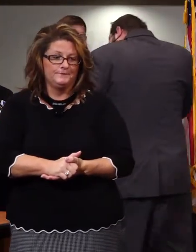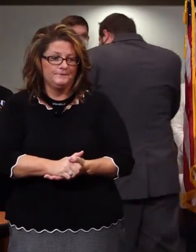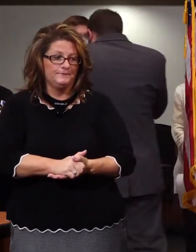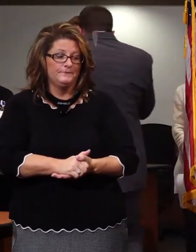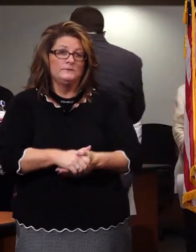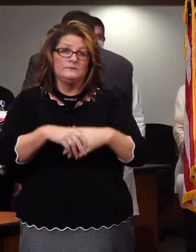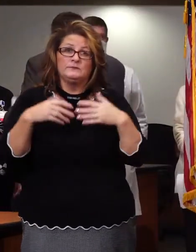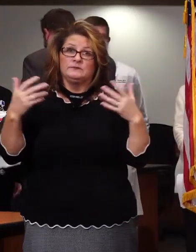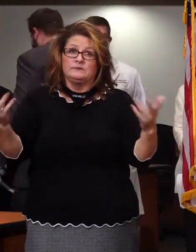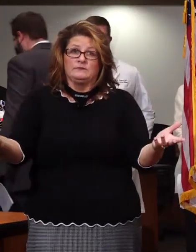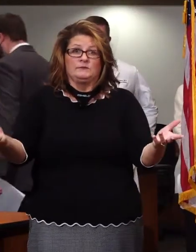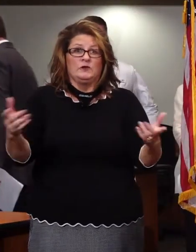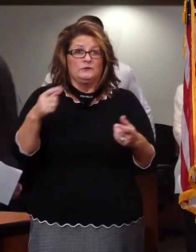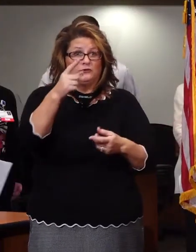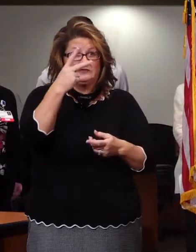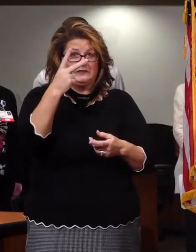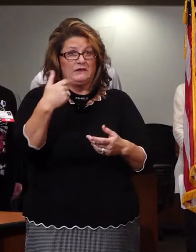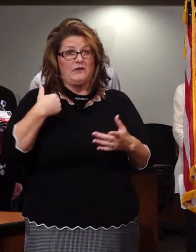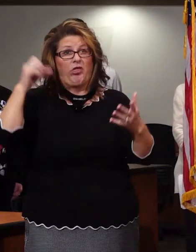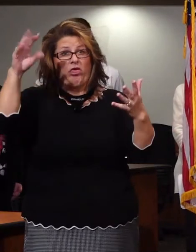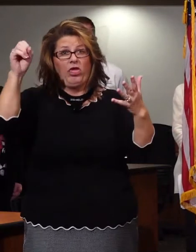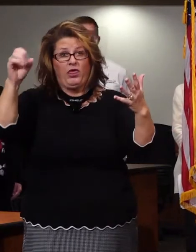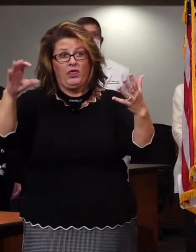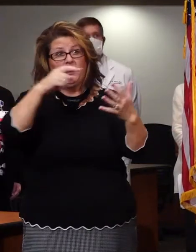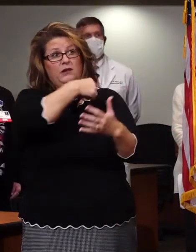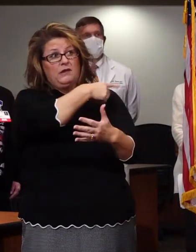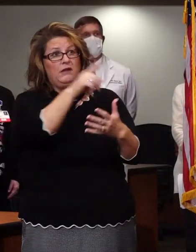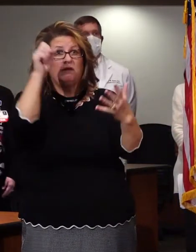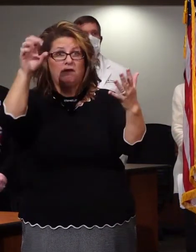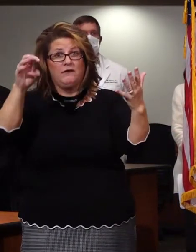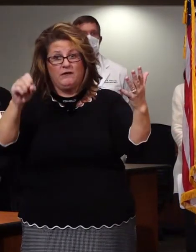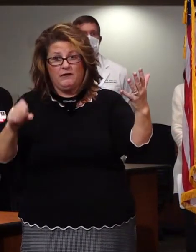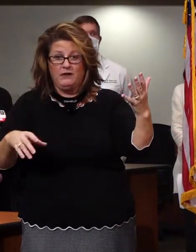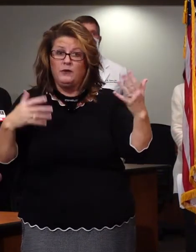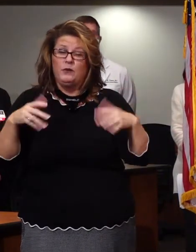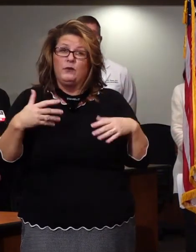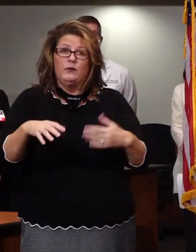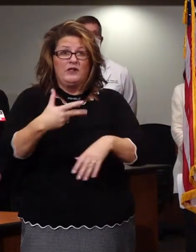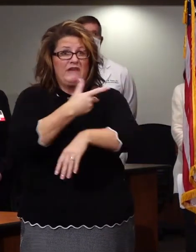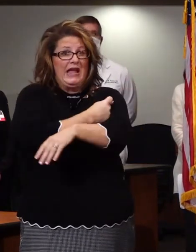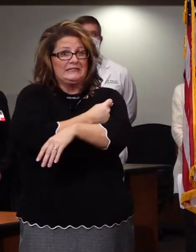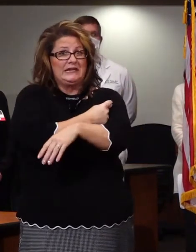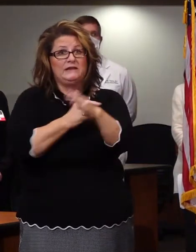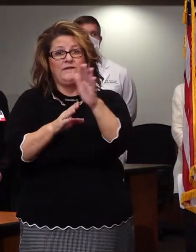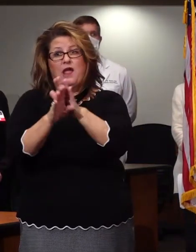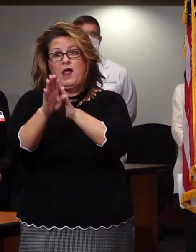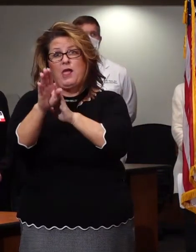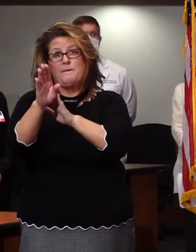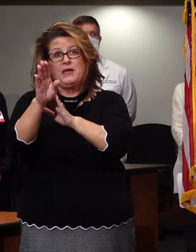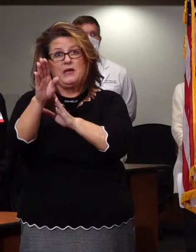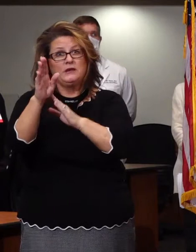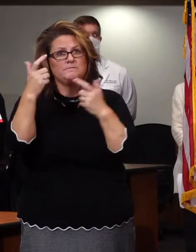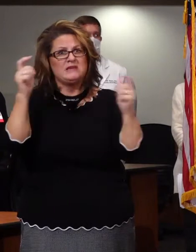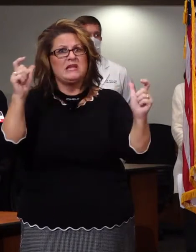So as you can see, the development of the vaccine is a big step forward, but it will be months